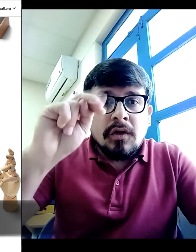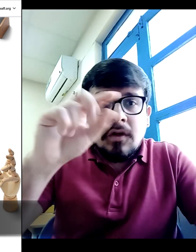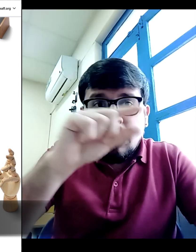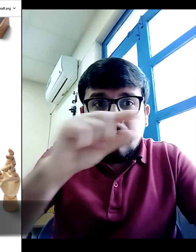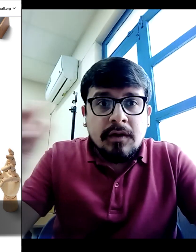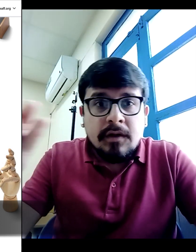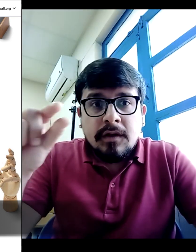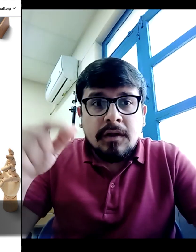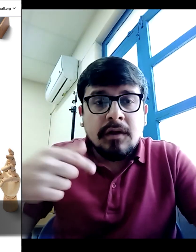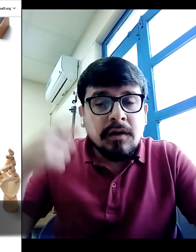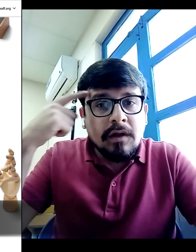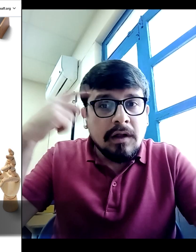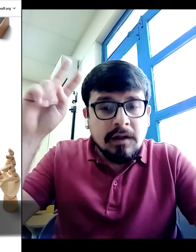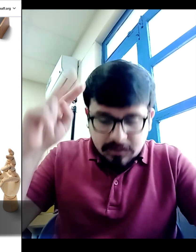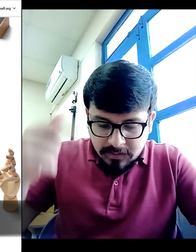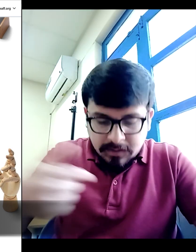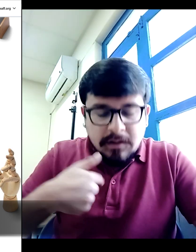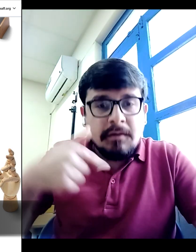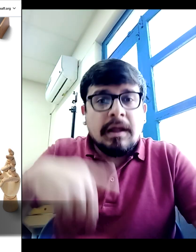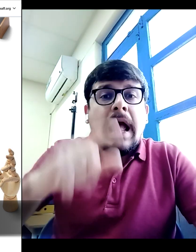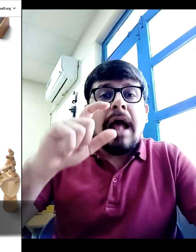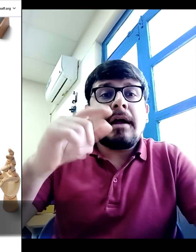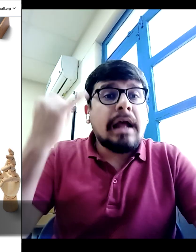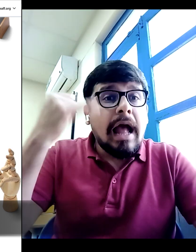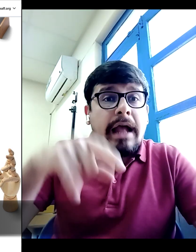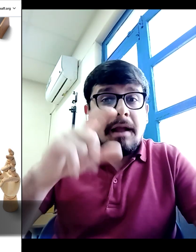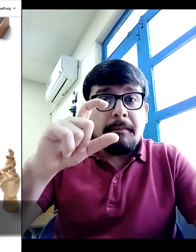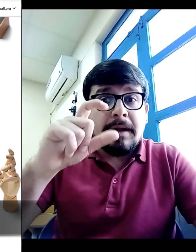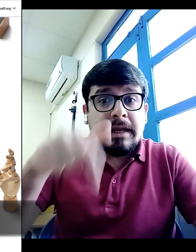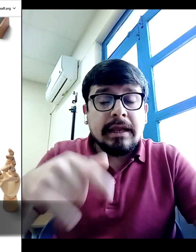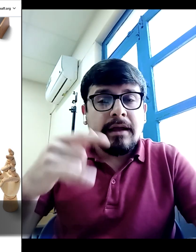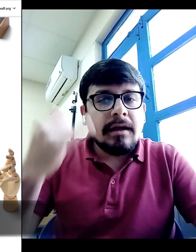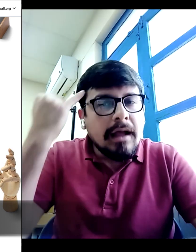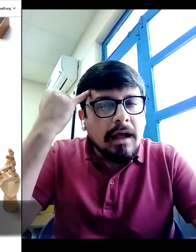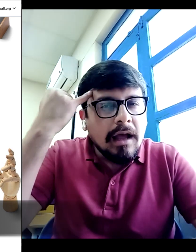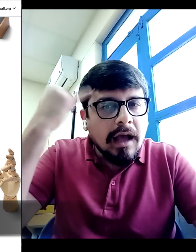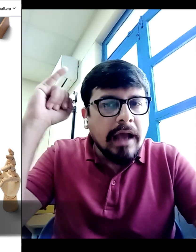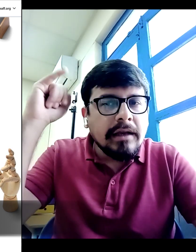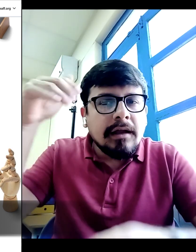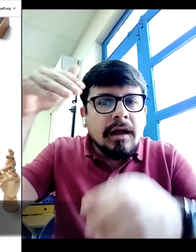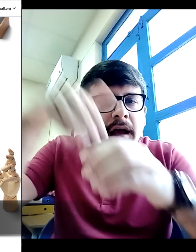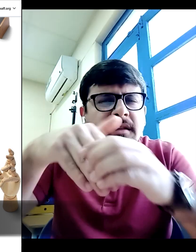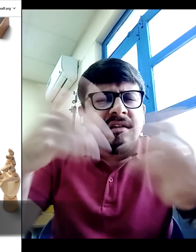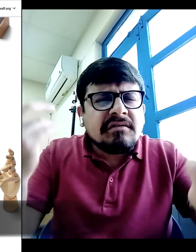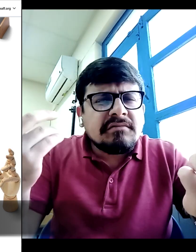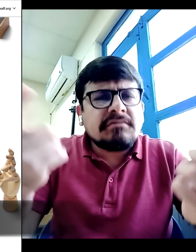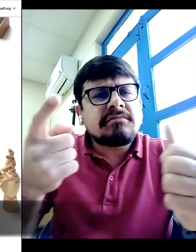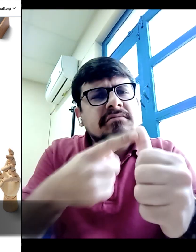slogan, which is the idea of my company.